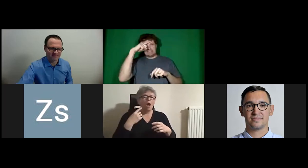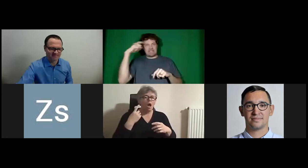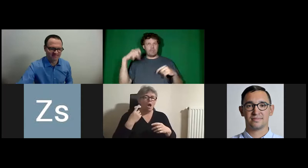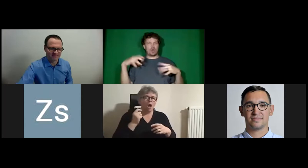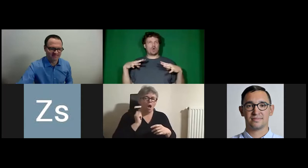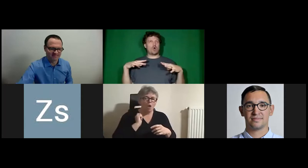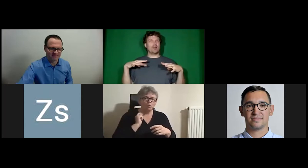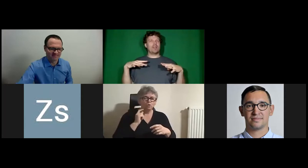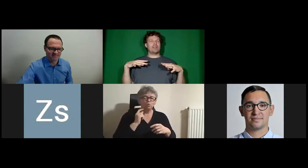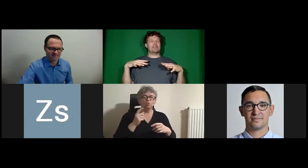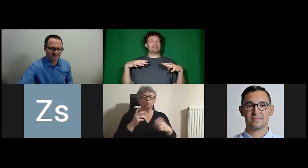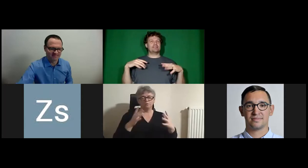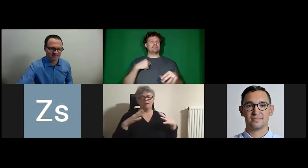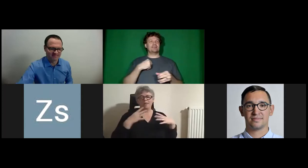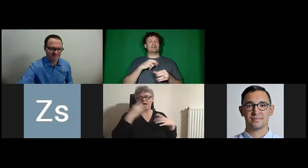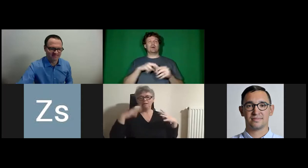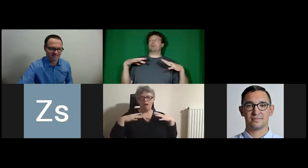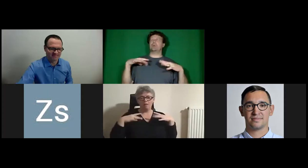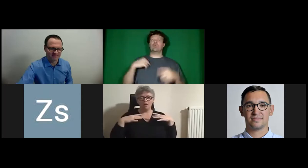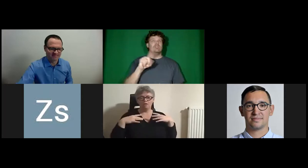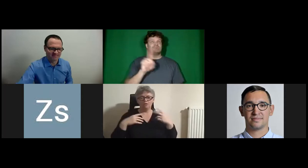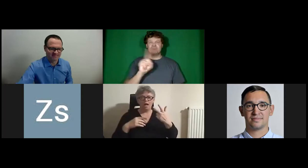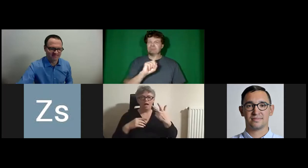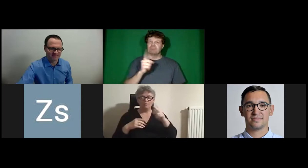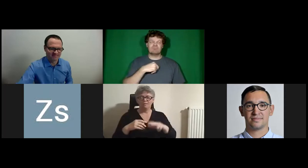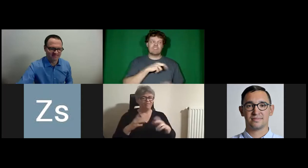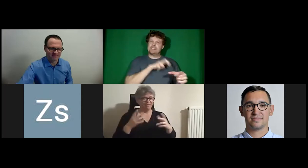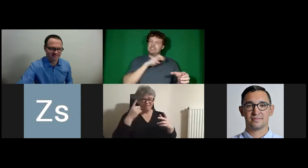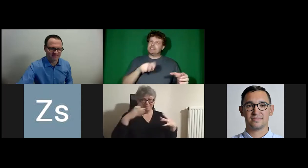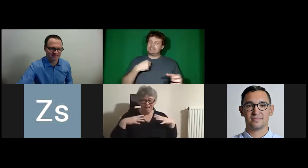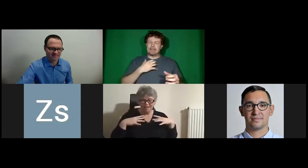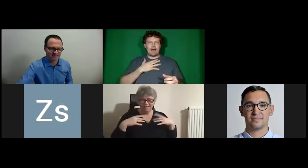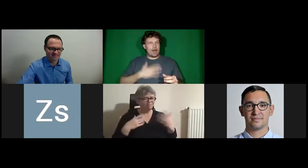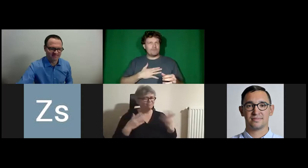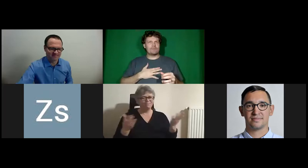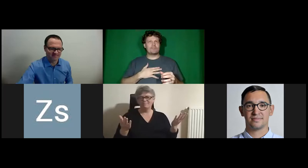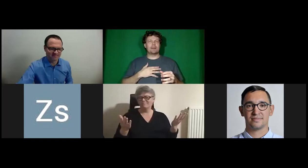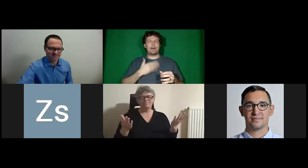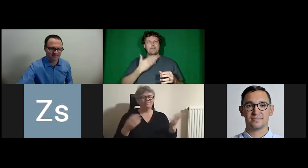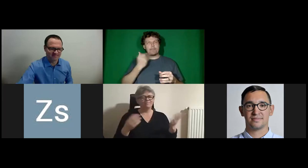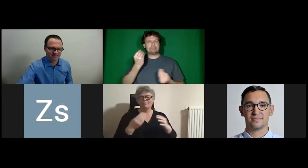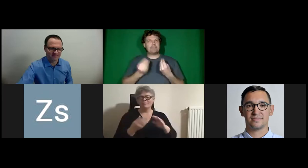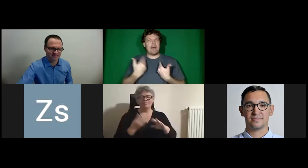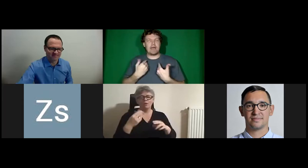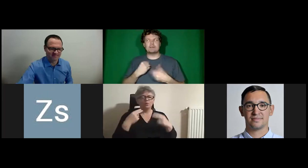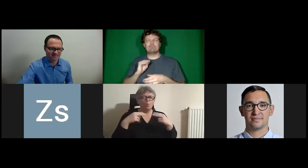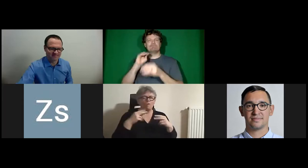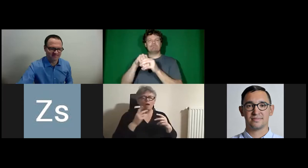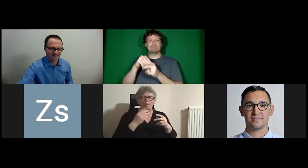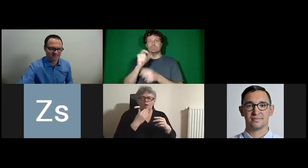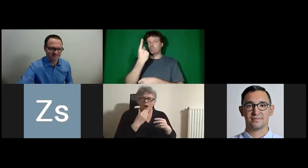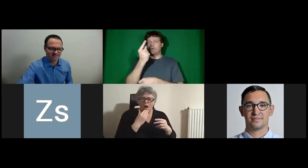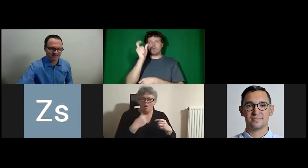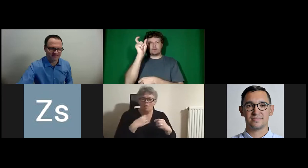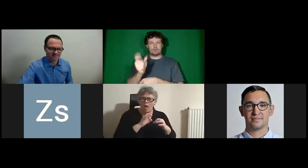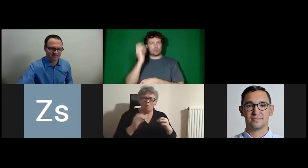Only in June, July, and August, so during the summer holidays, even then I didn't take time off. I wanted